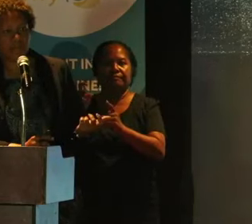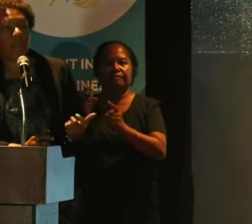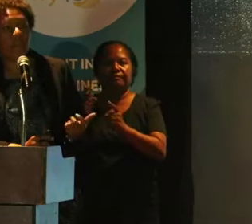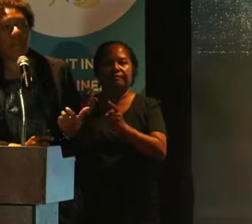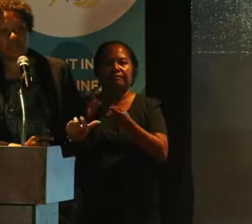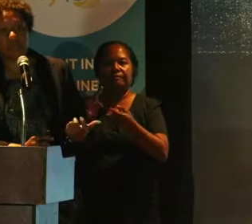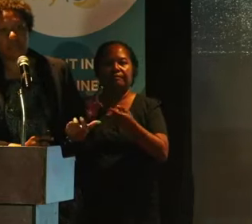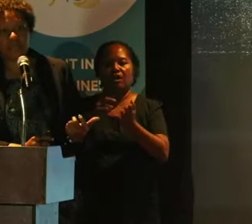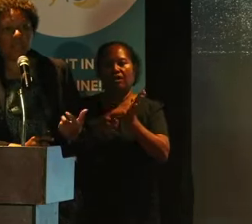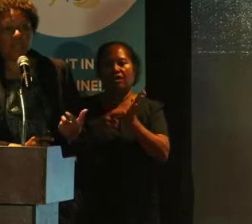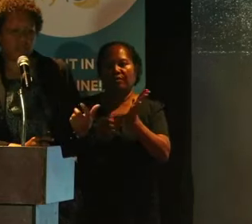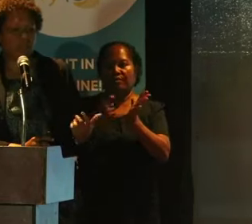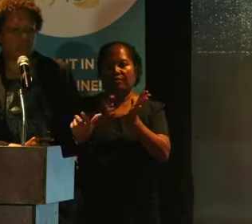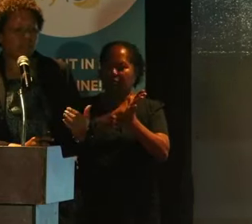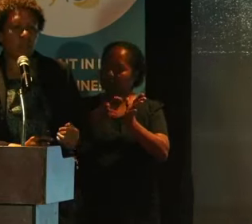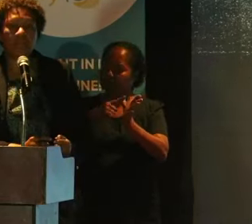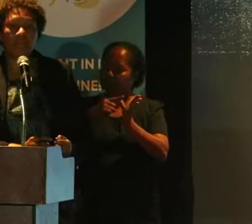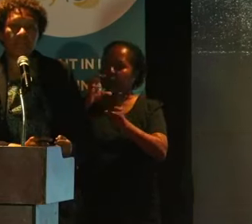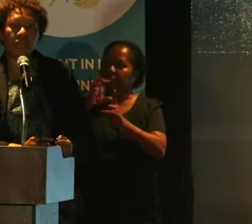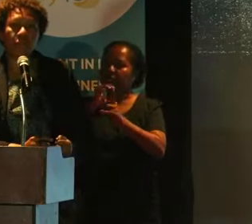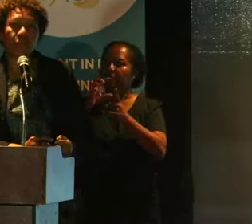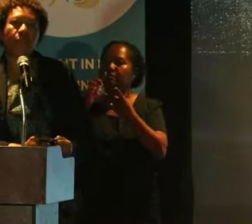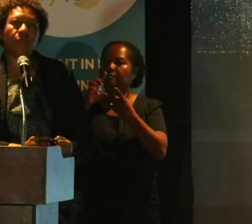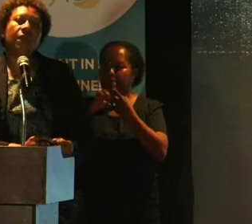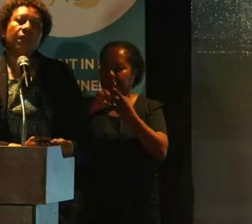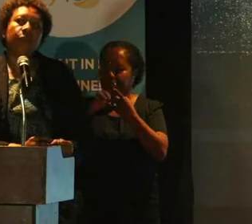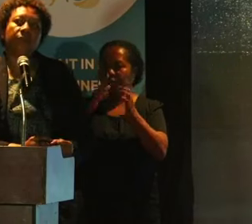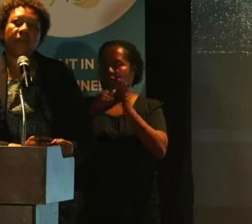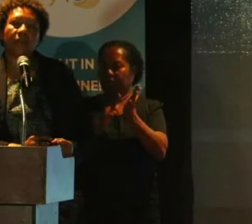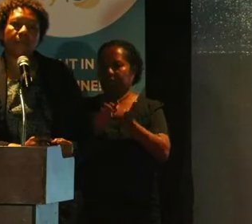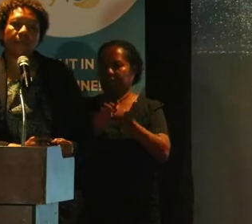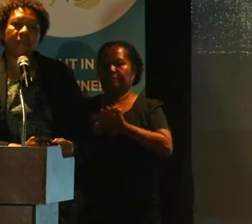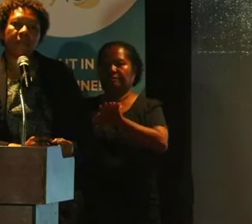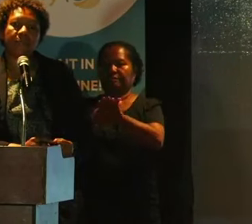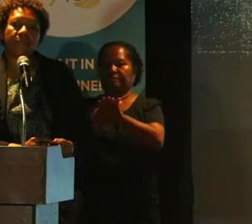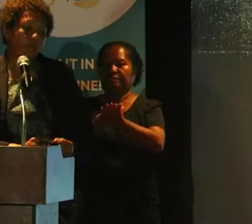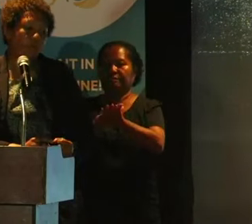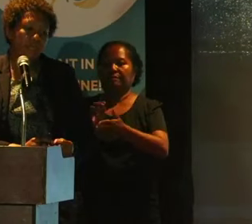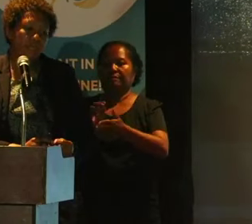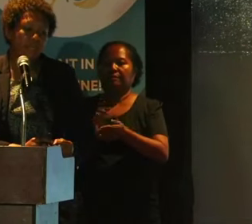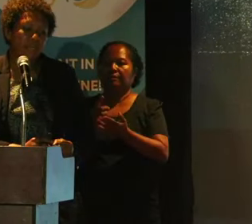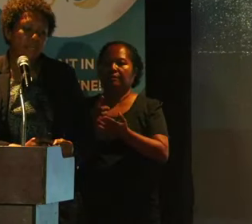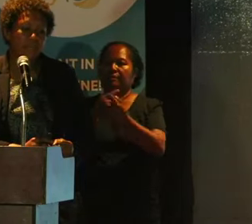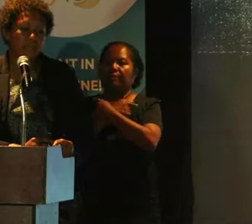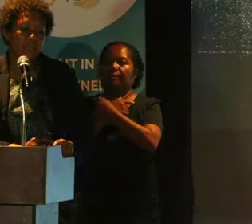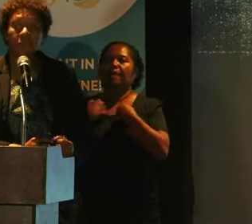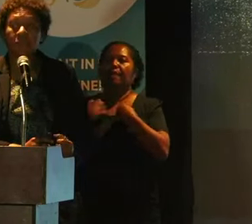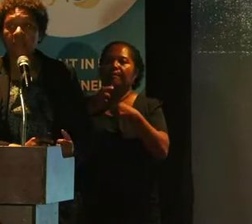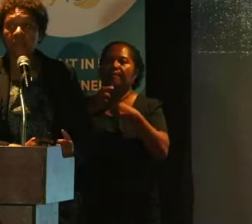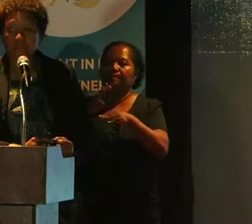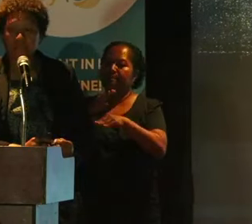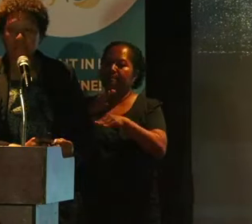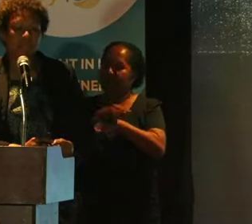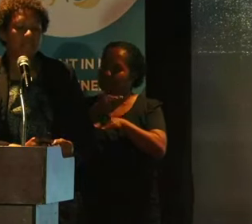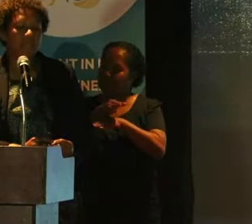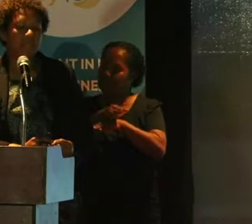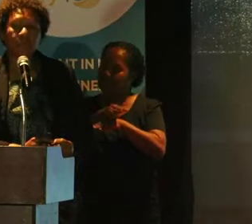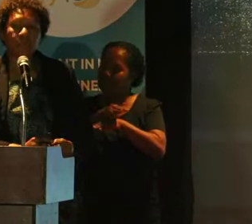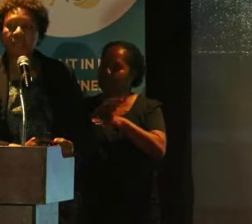trade license or your liquor license. So that's what the law allows us to do. We have a monthly meeting of the the